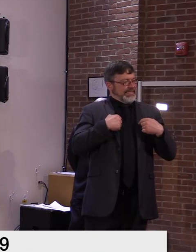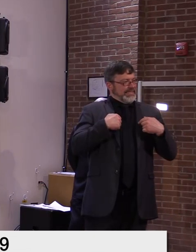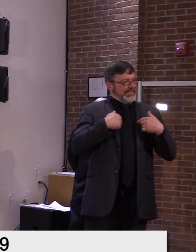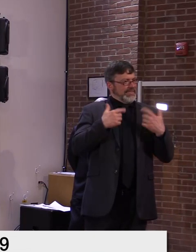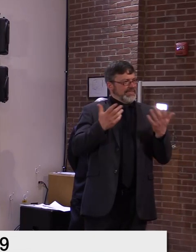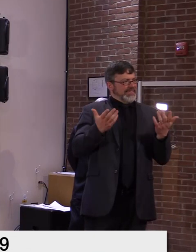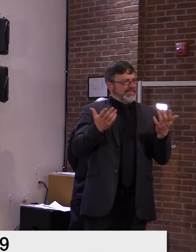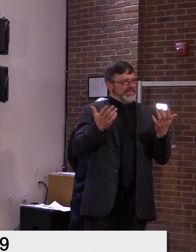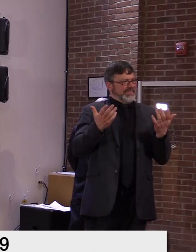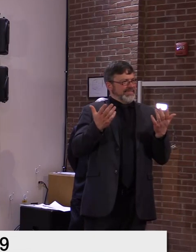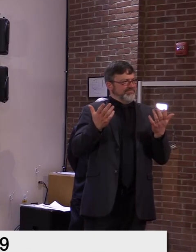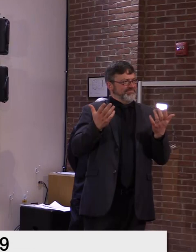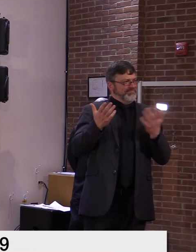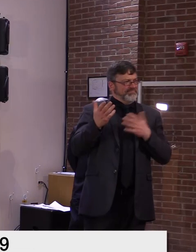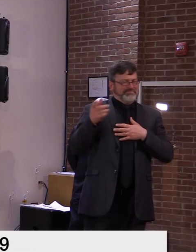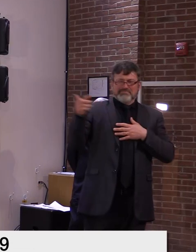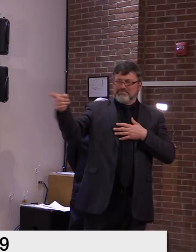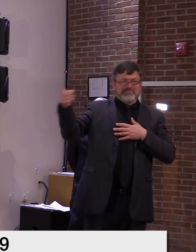this something that you're considering?